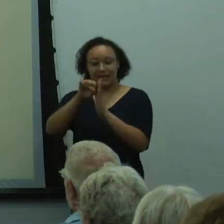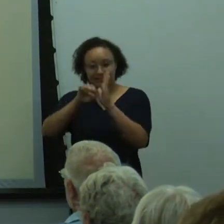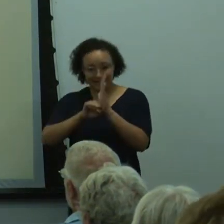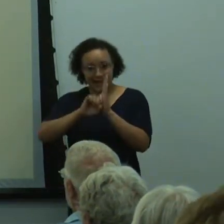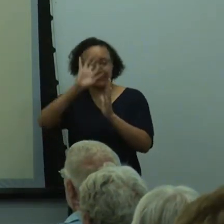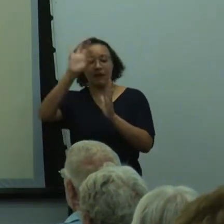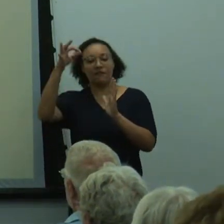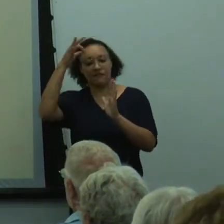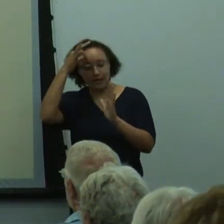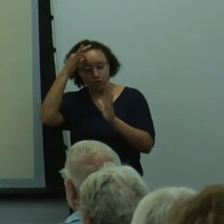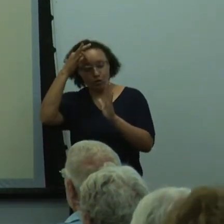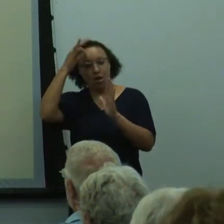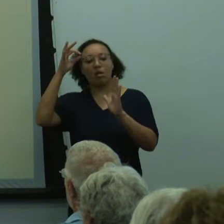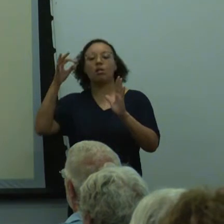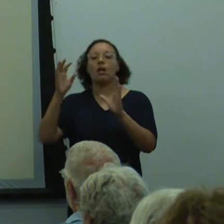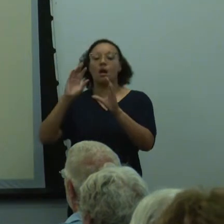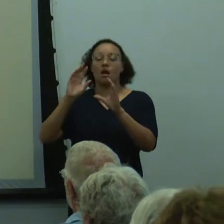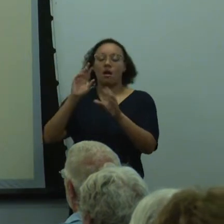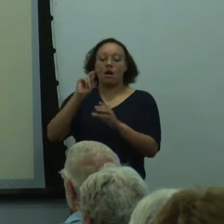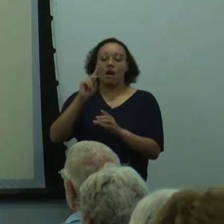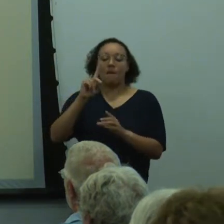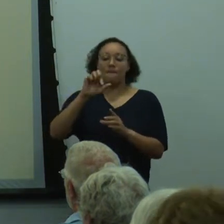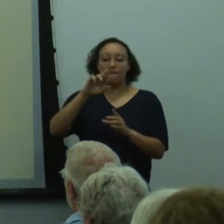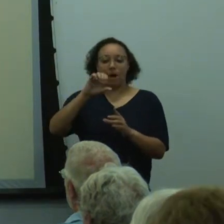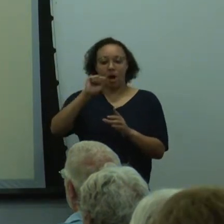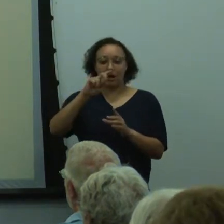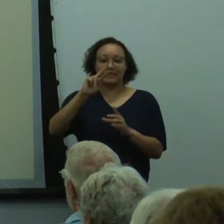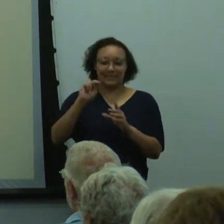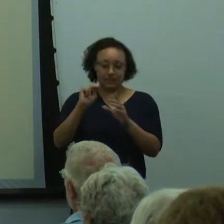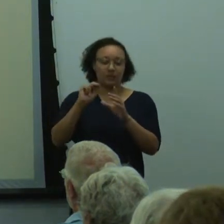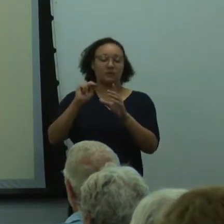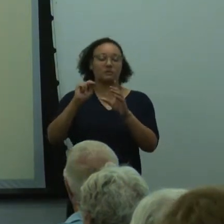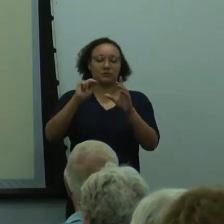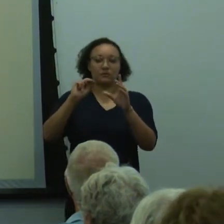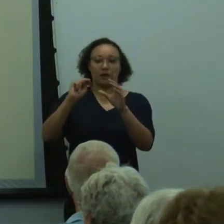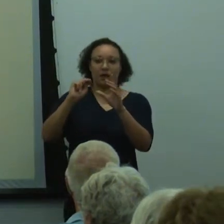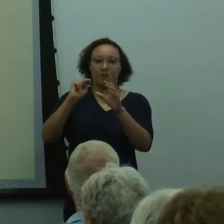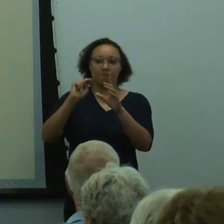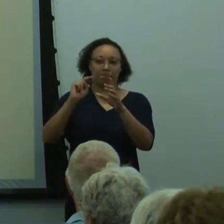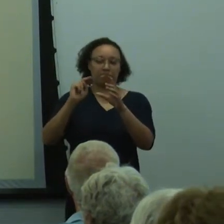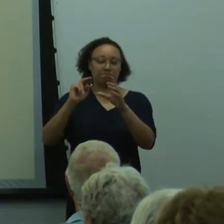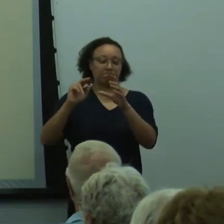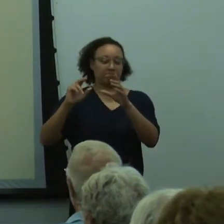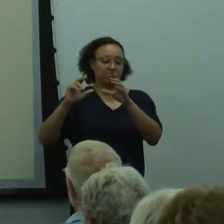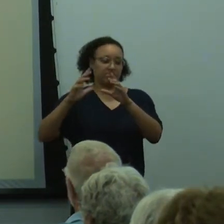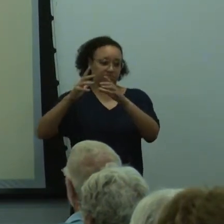federal partisan election results during the last 10 years. So proportional